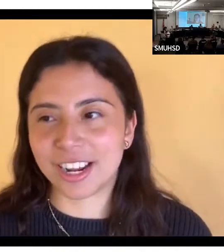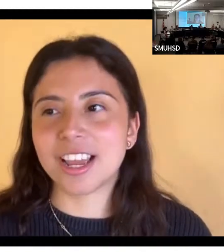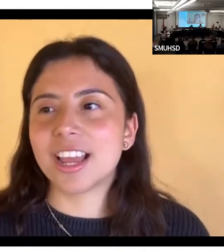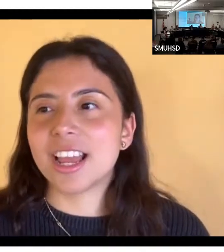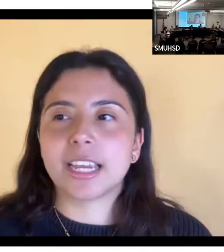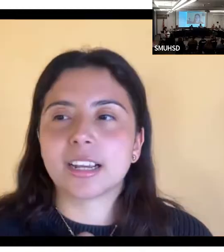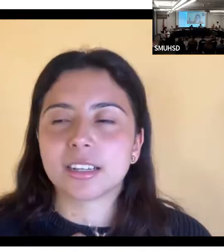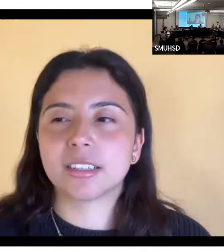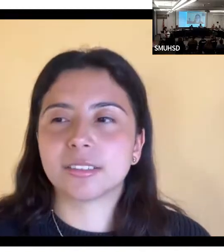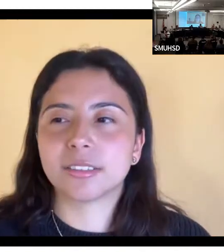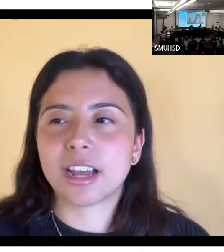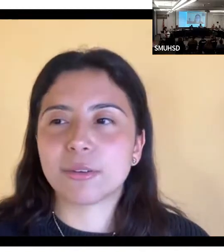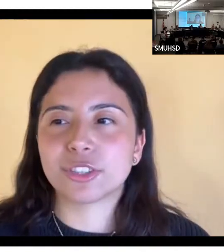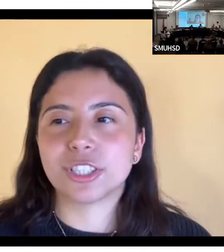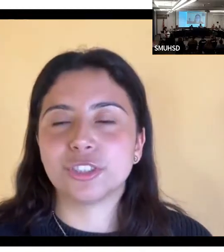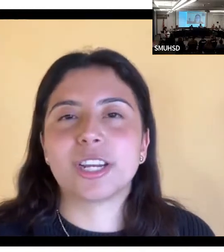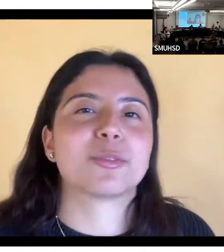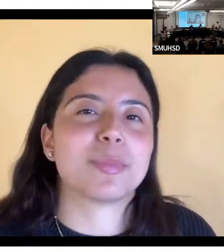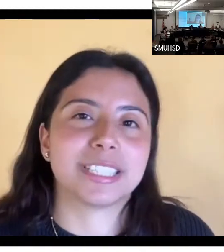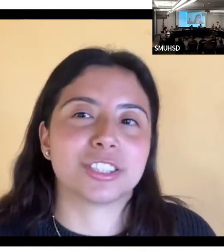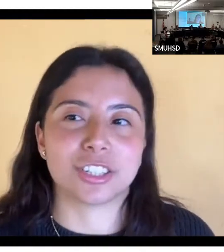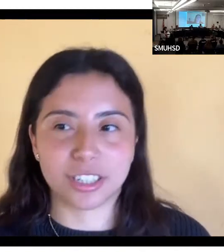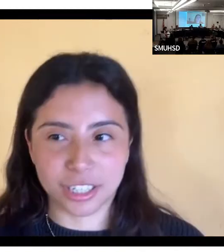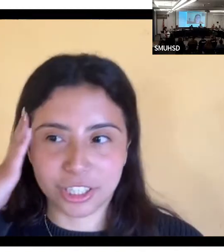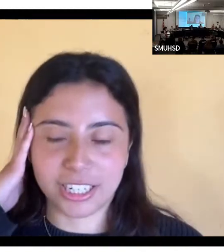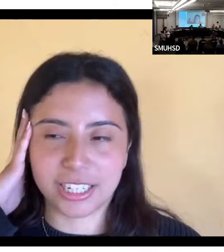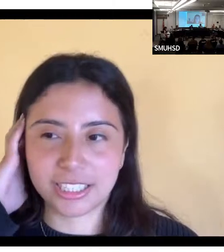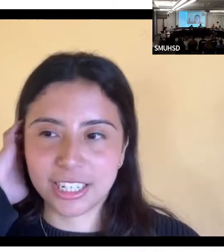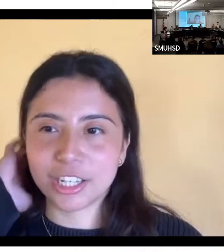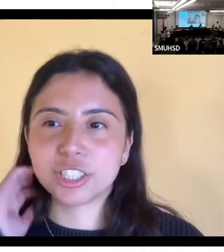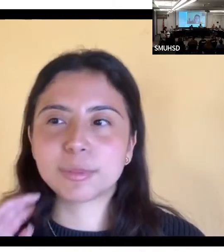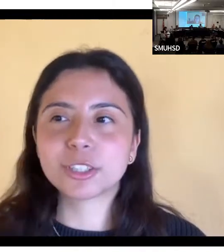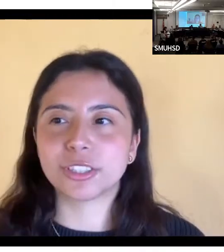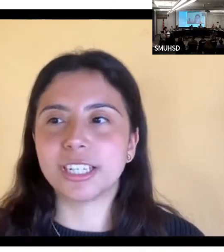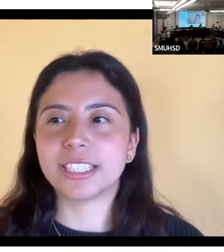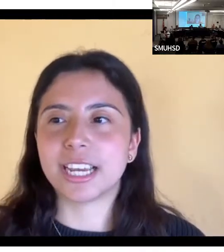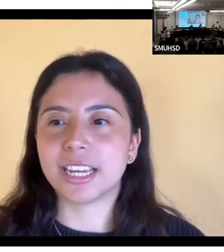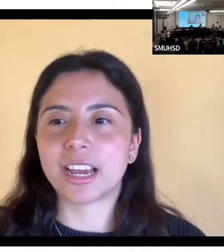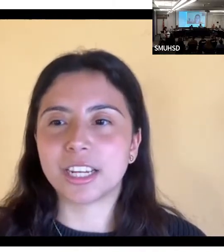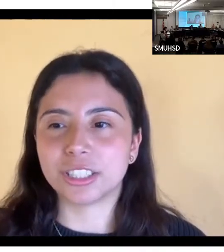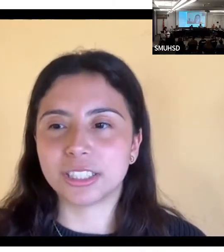started crying. I was just drained with my sister because she's